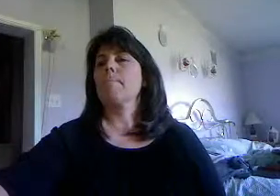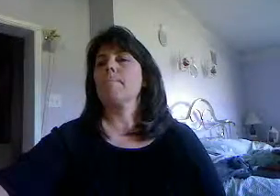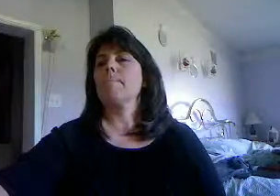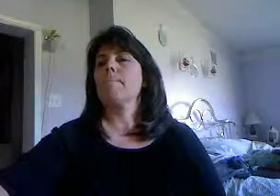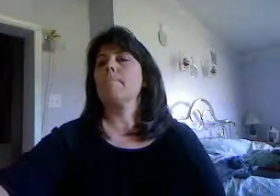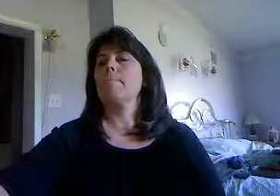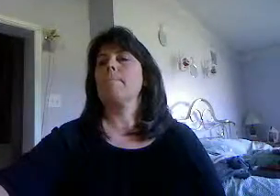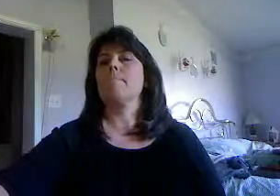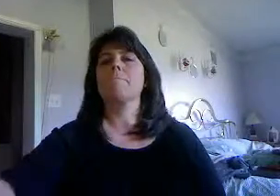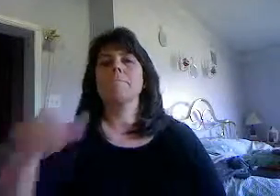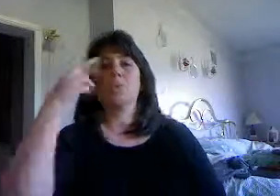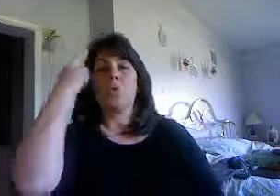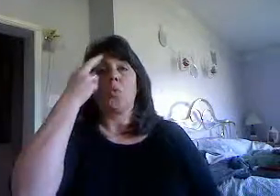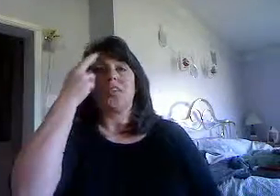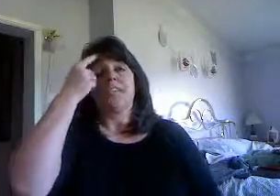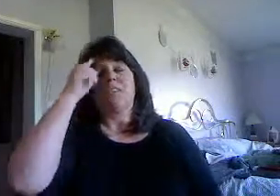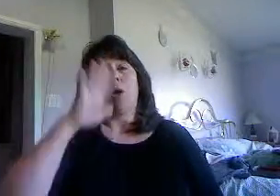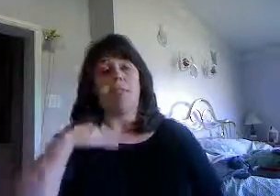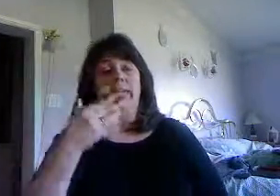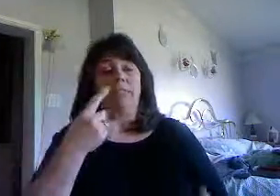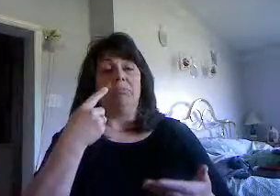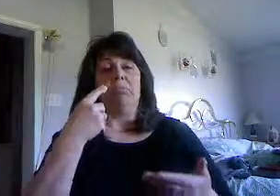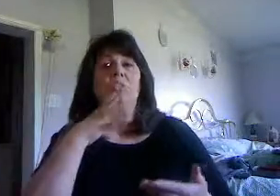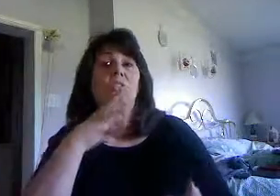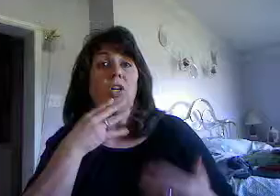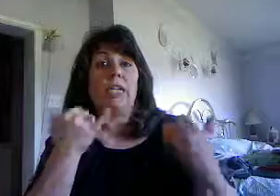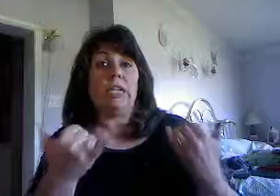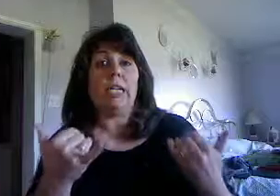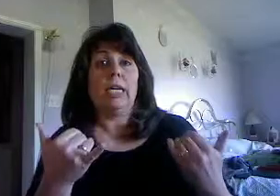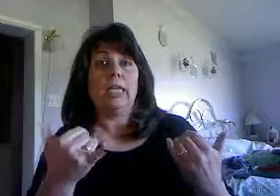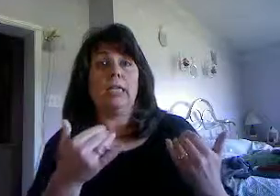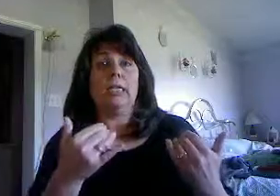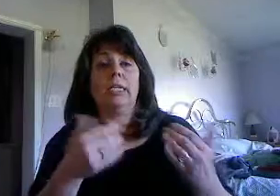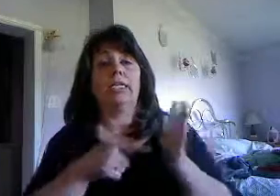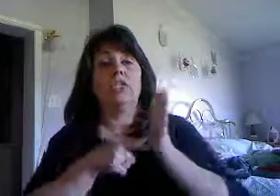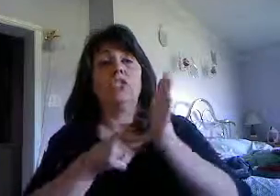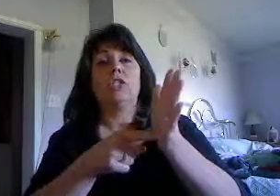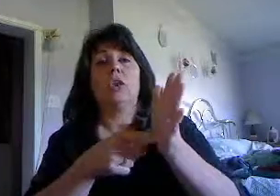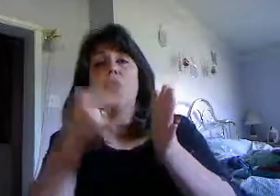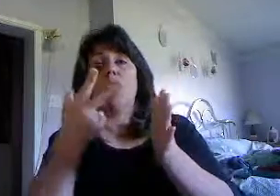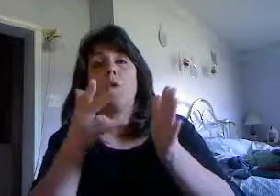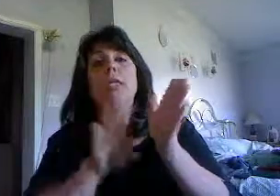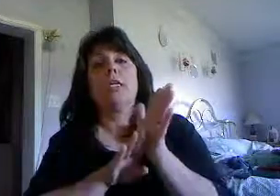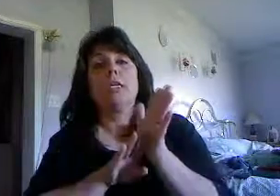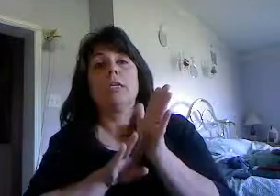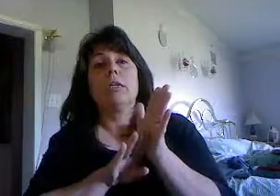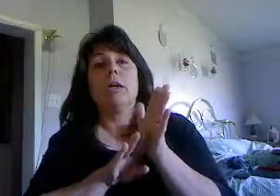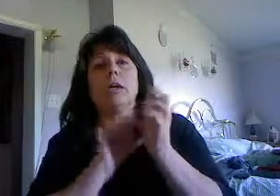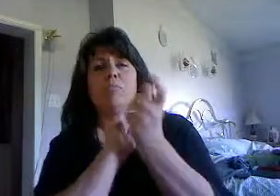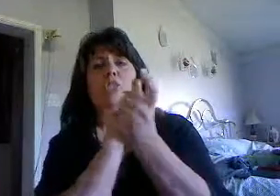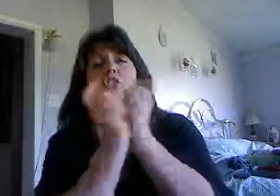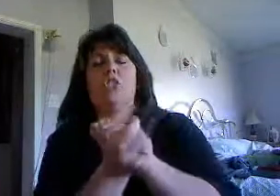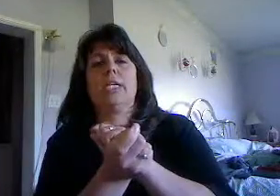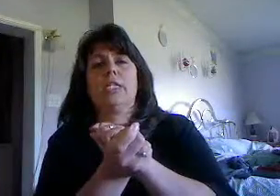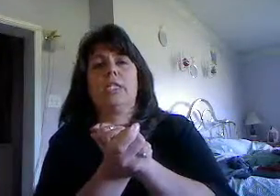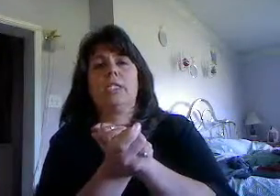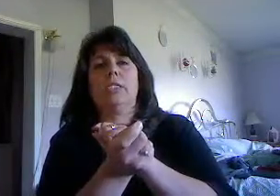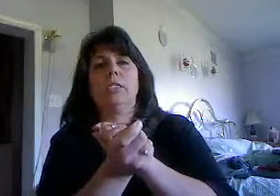The purpose of my talk today is to outline the three major trends affecting central cities in the United States. The